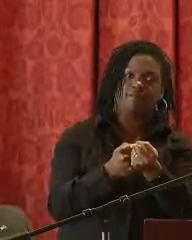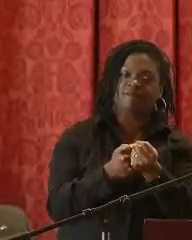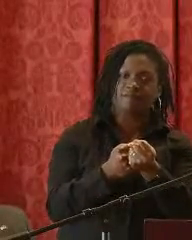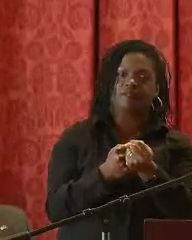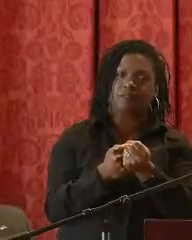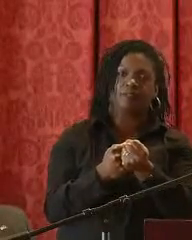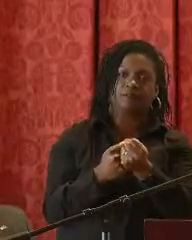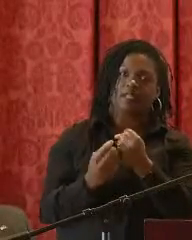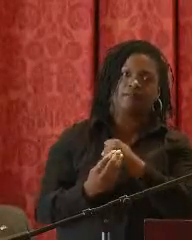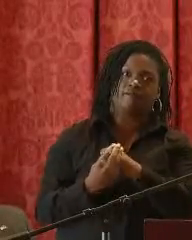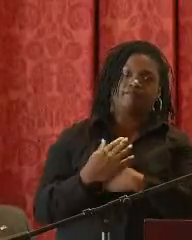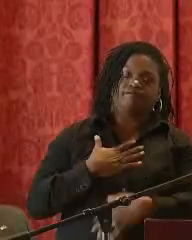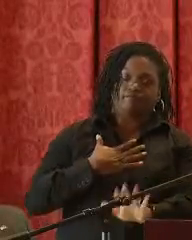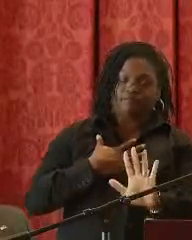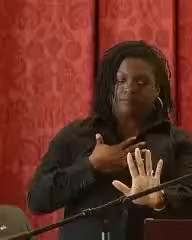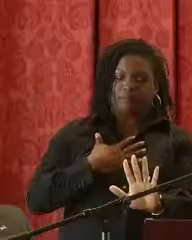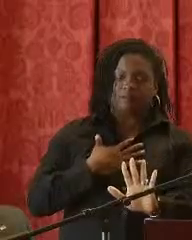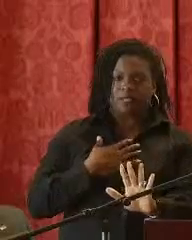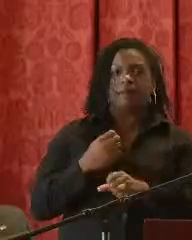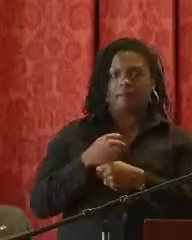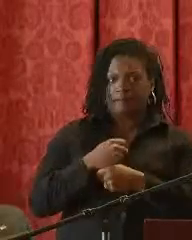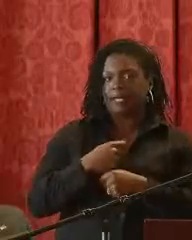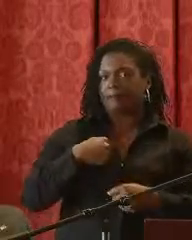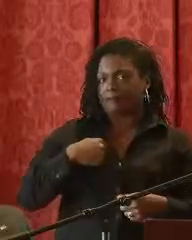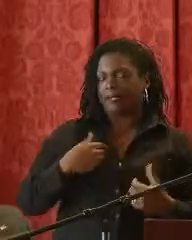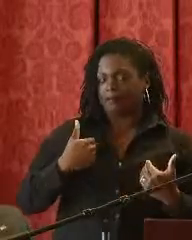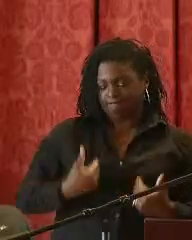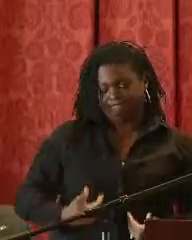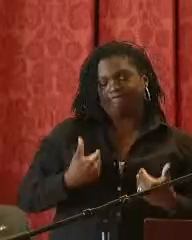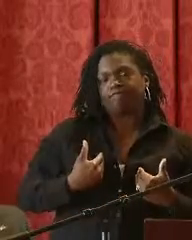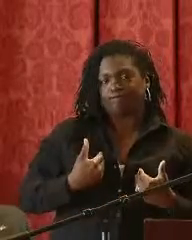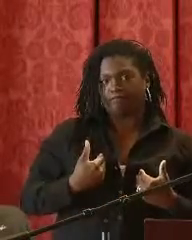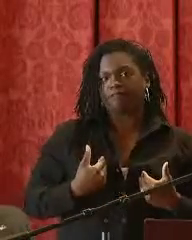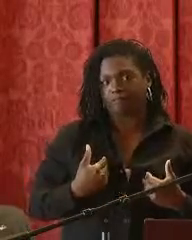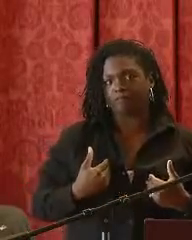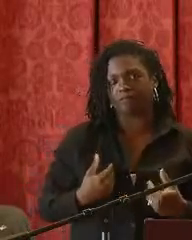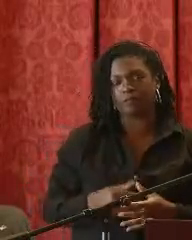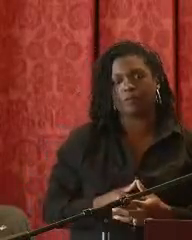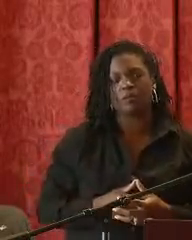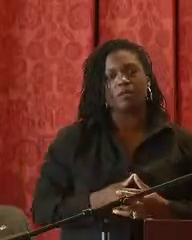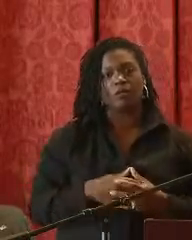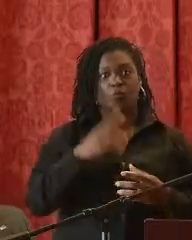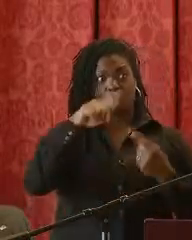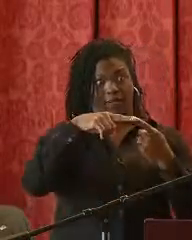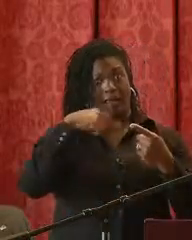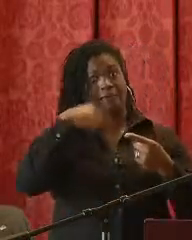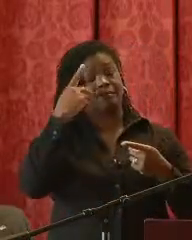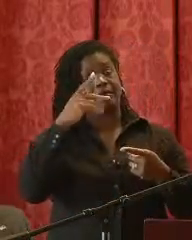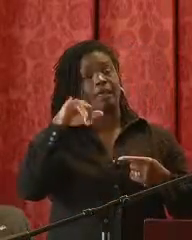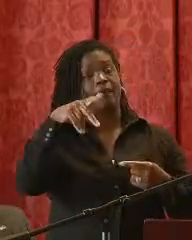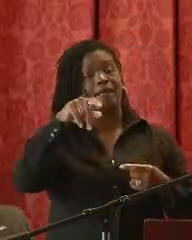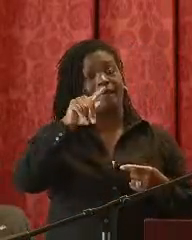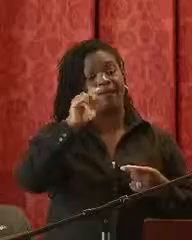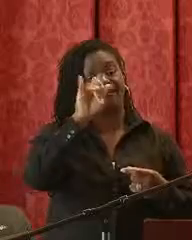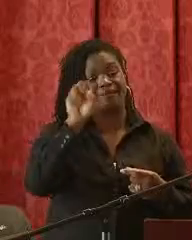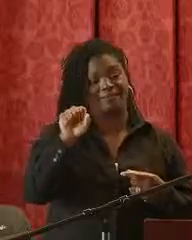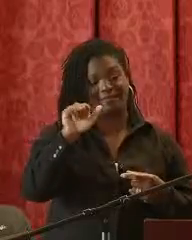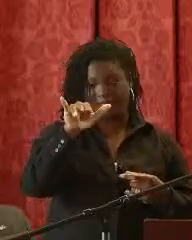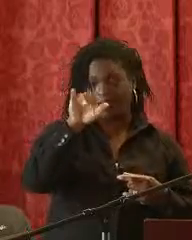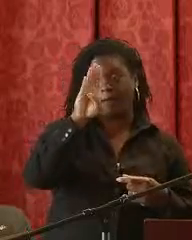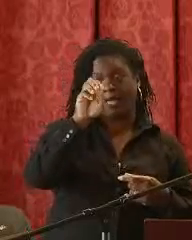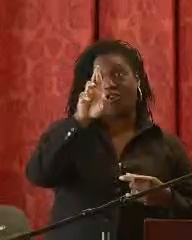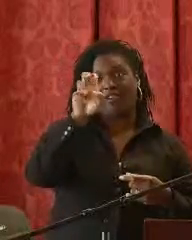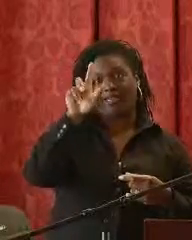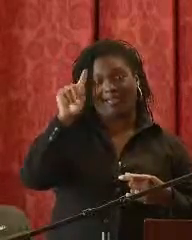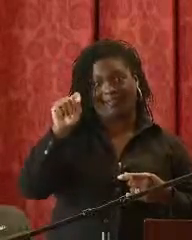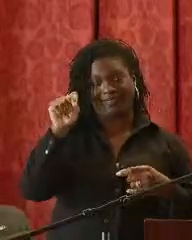When I read a little bit about Patsy Barrett, man, I'll just tell you, I was inspired. I always said if I ever won the lottery,